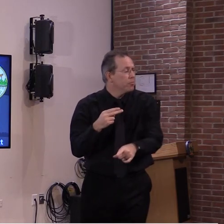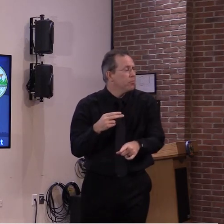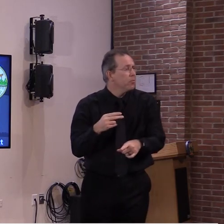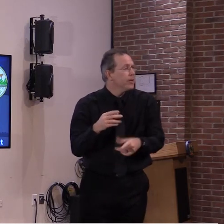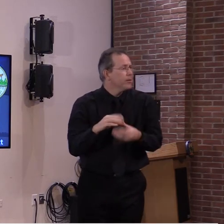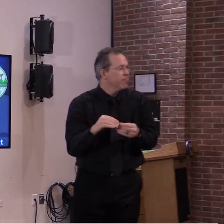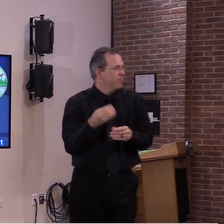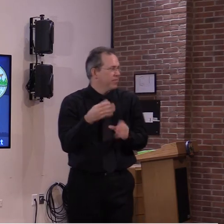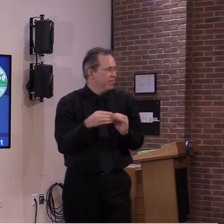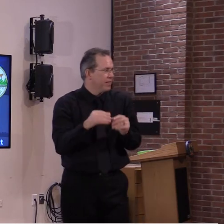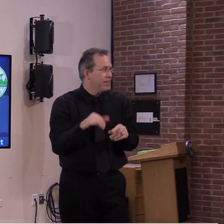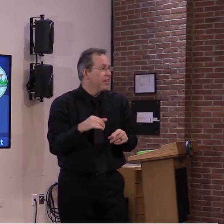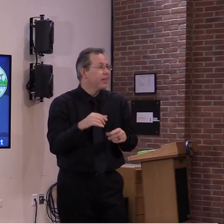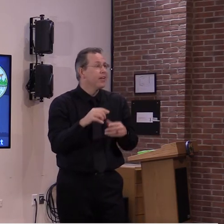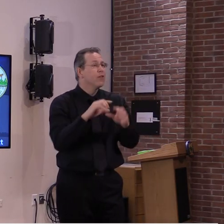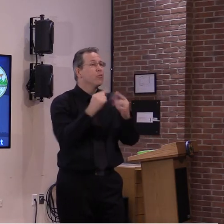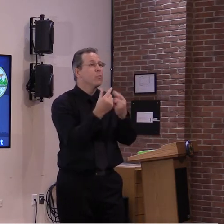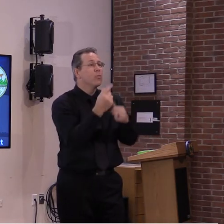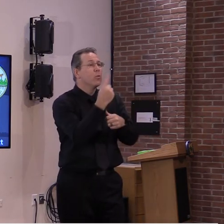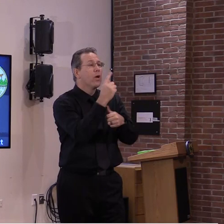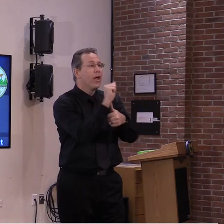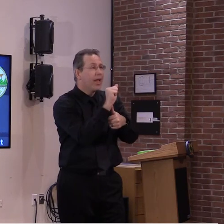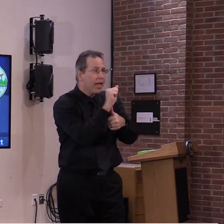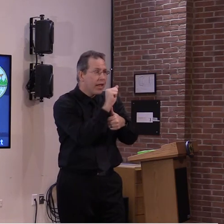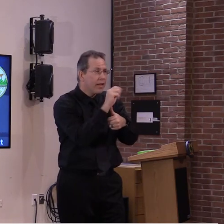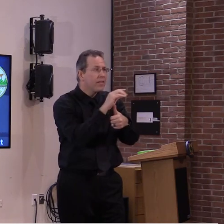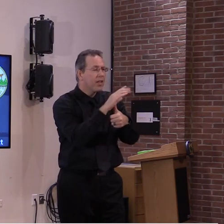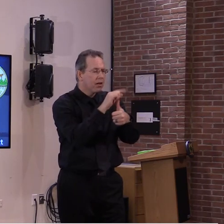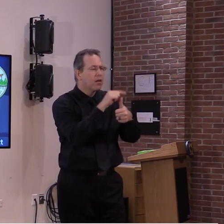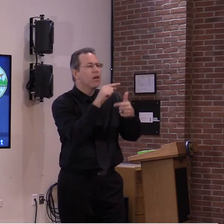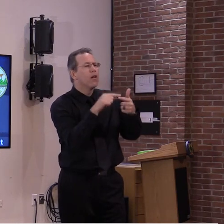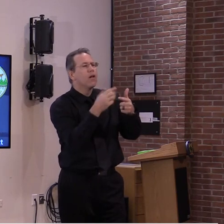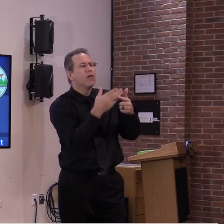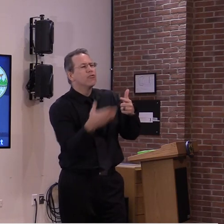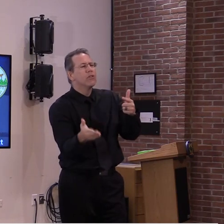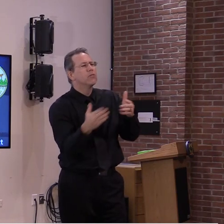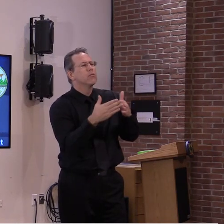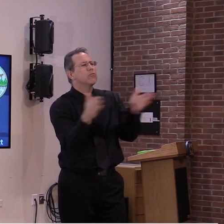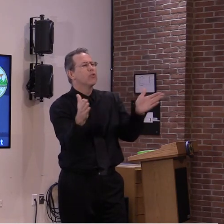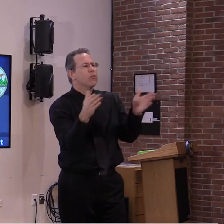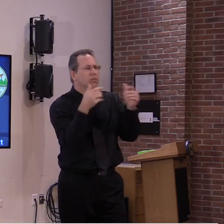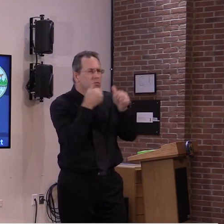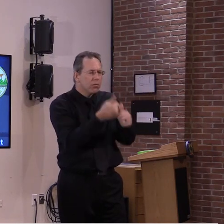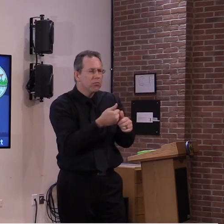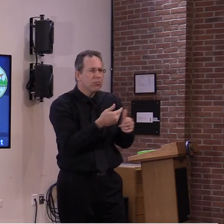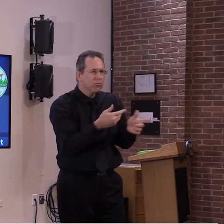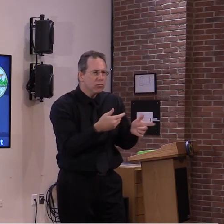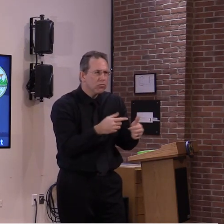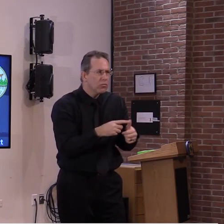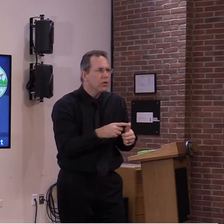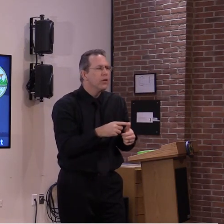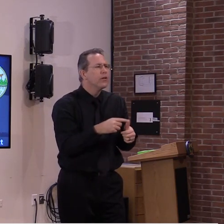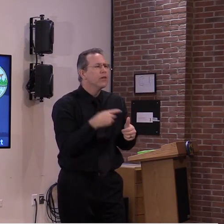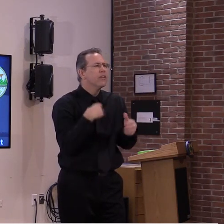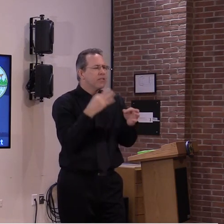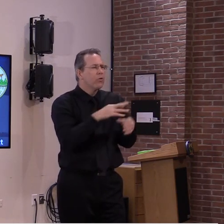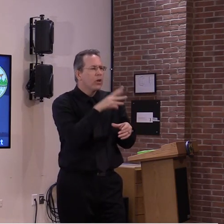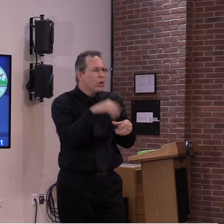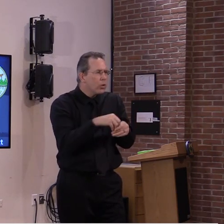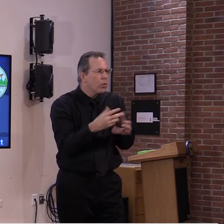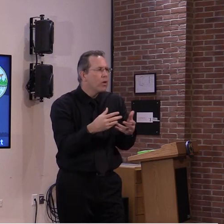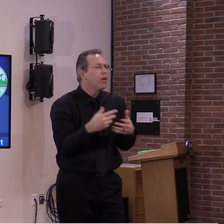1A and into more general groups certainly includes the healthcare system as an important